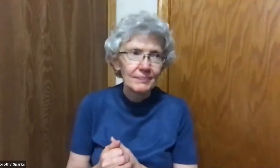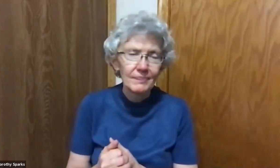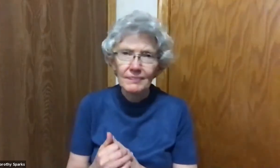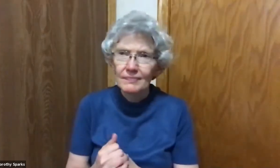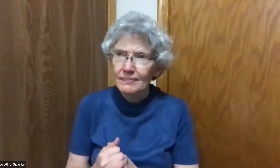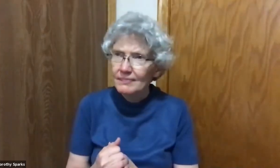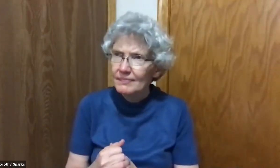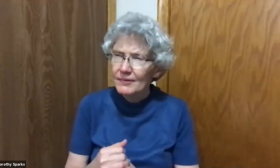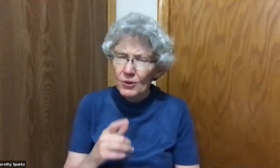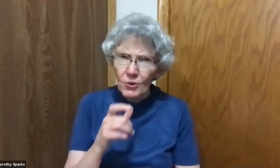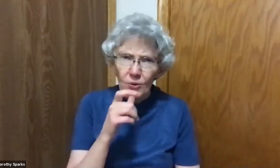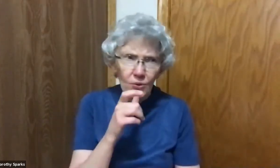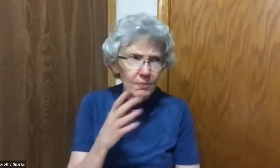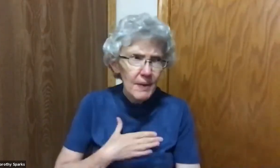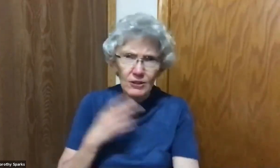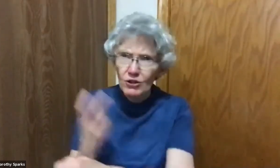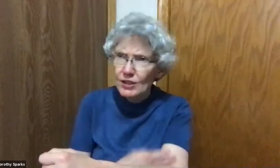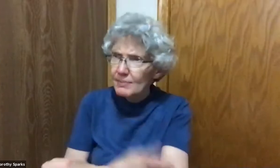Psalm 23.